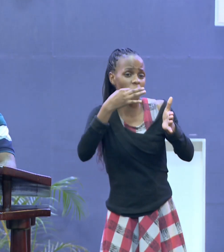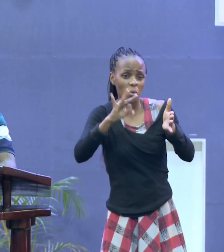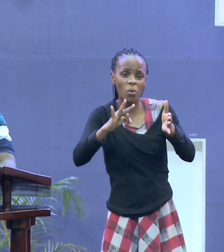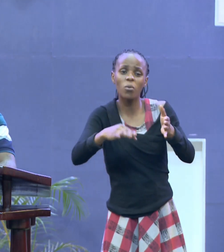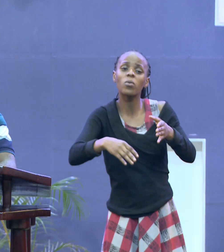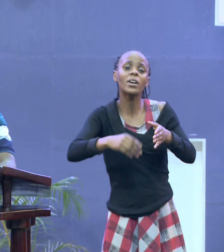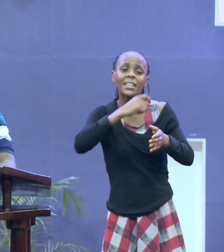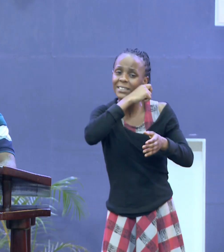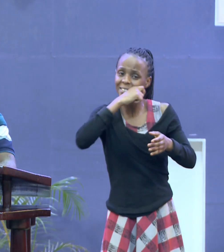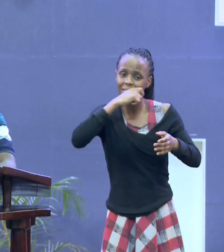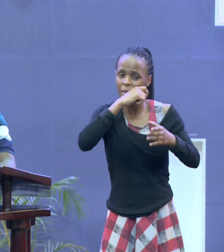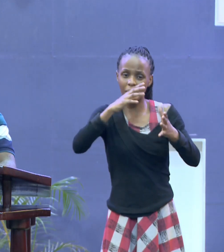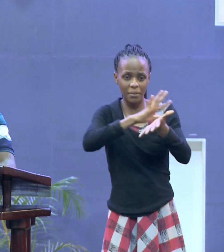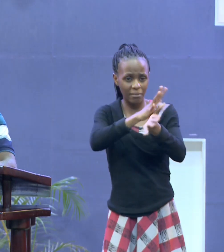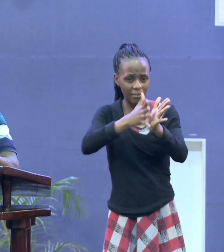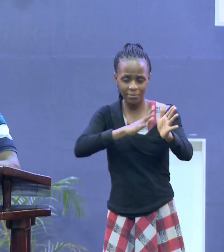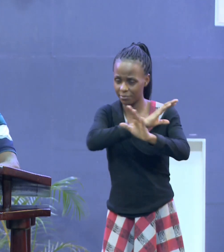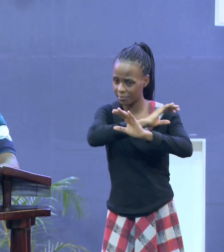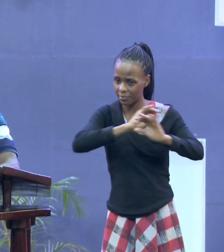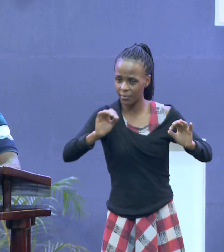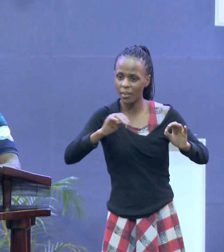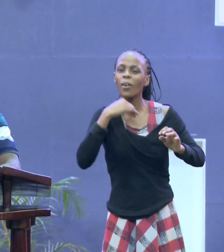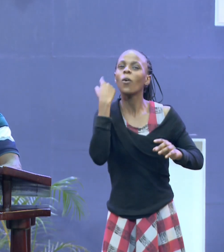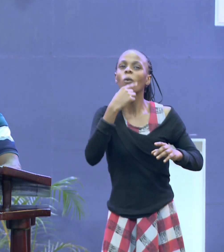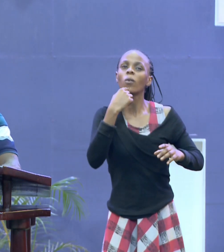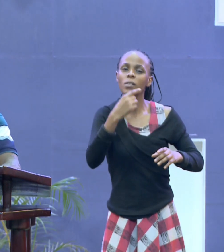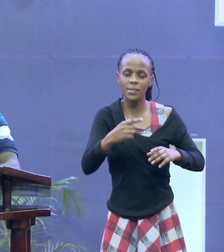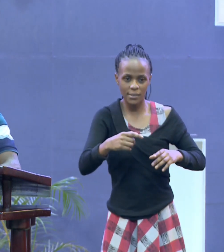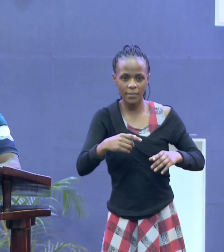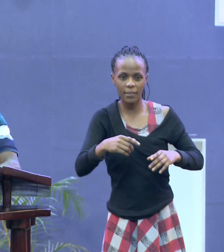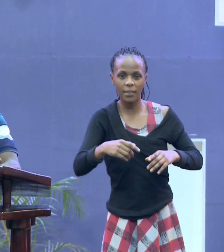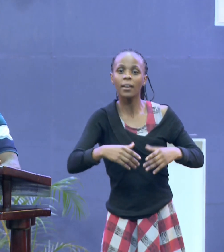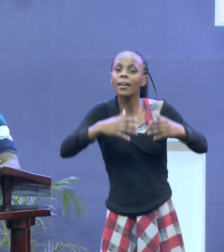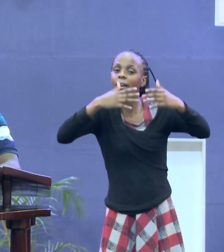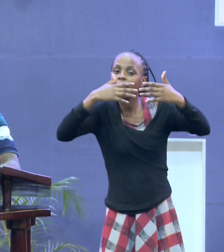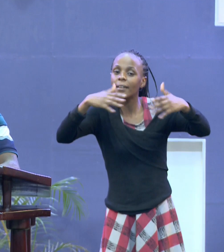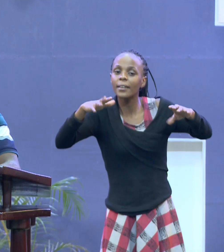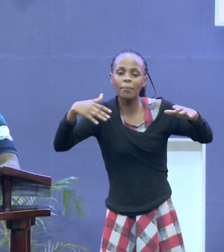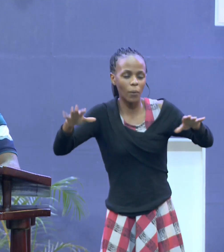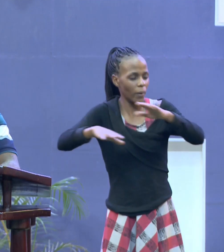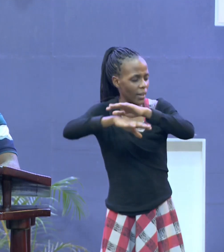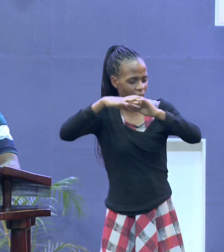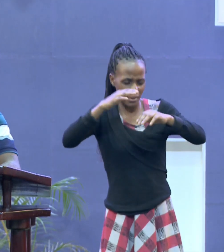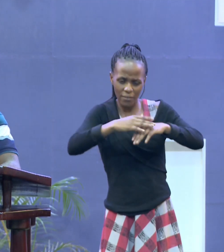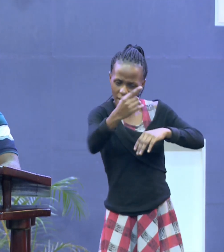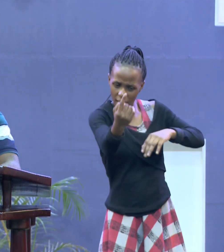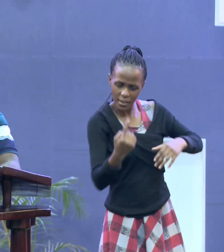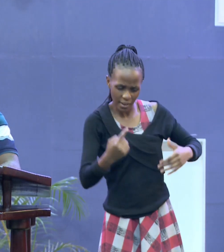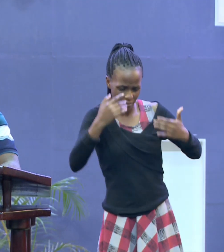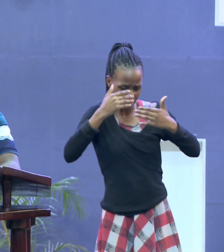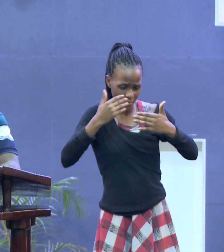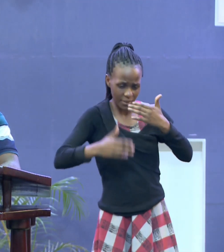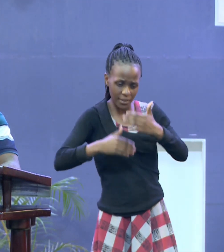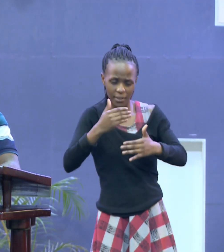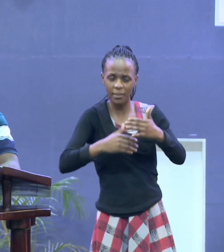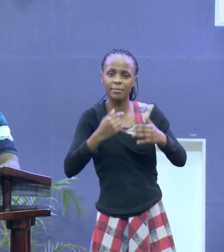ag'emizizo agali mu bibya byabwe. Who say, "Keep away, do not come near me. Abogena nti